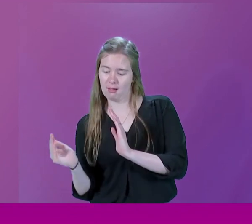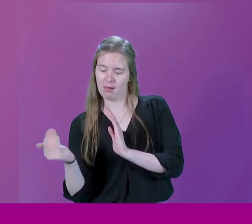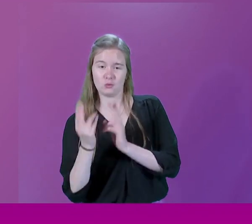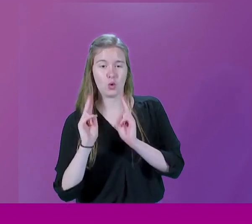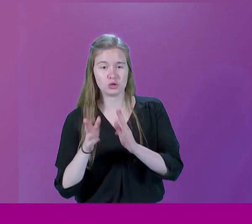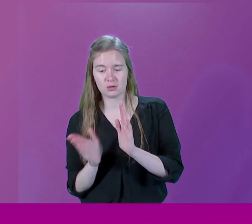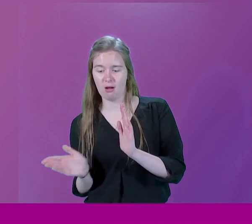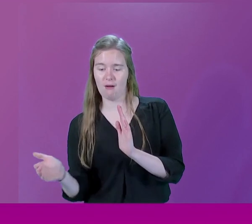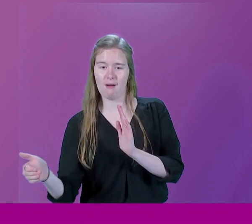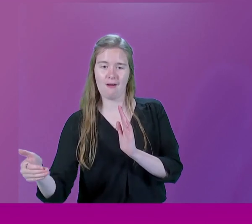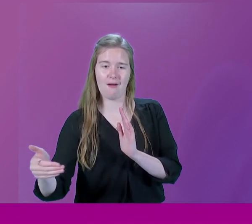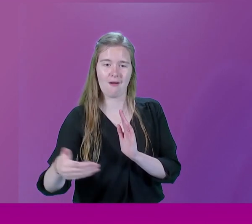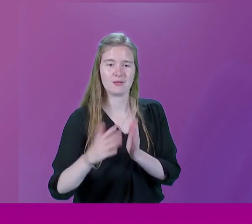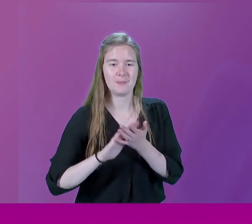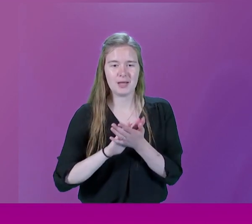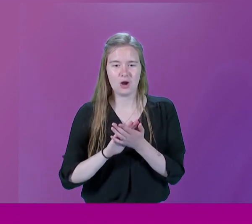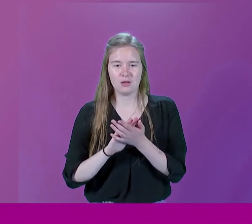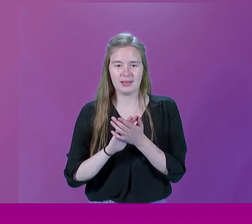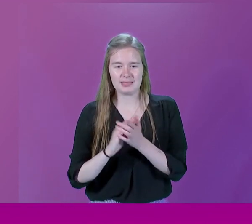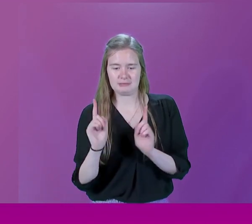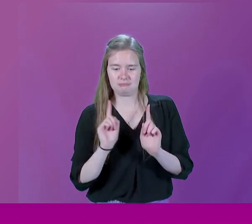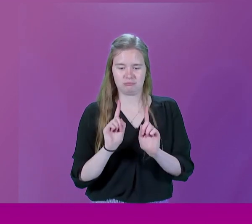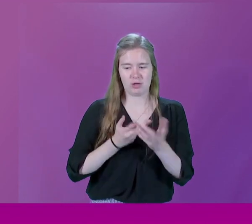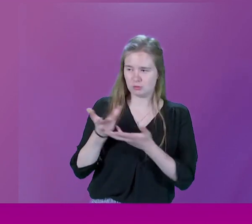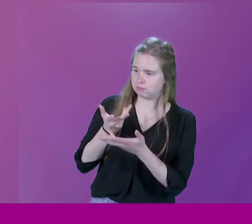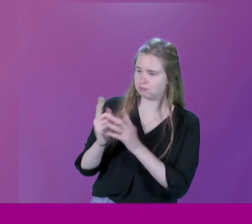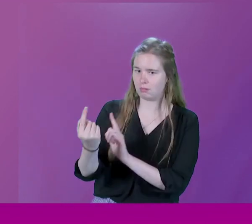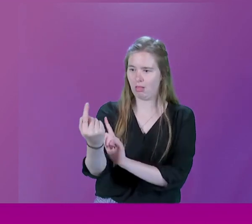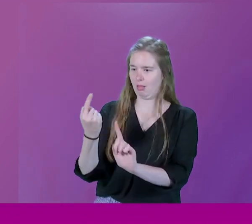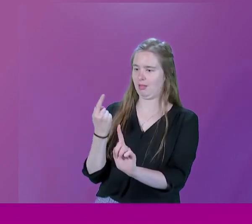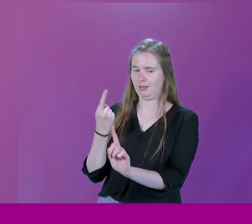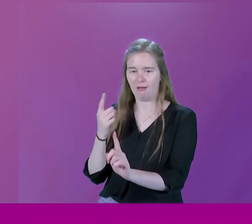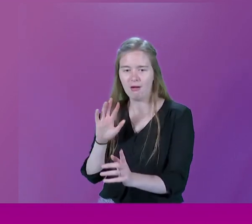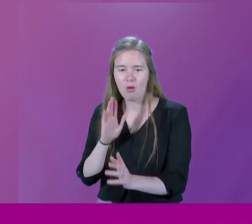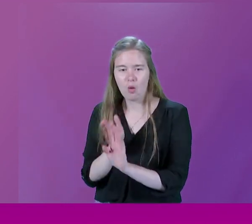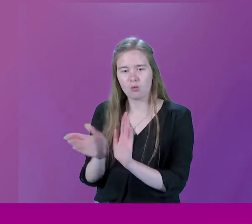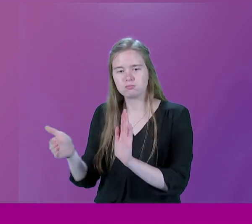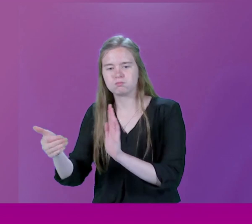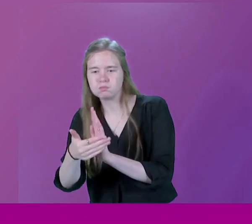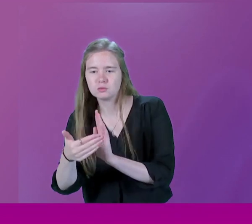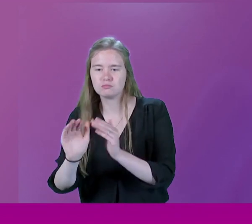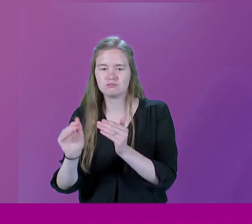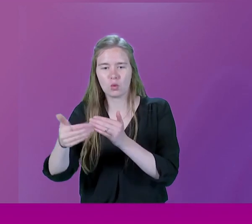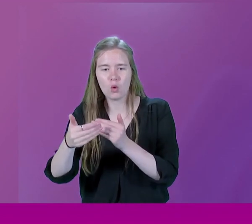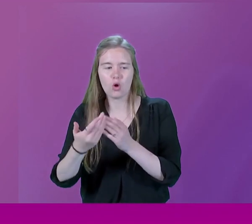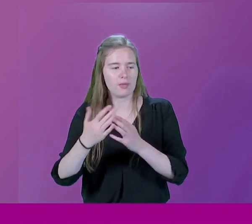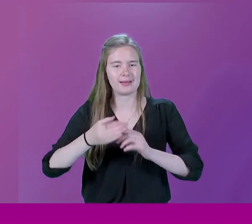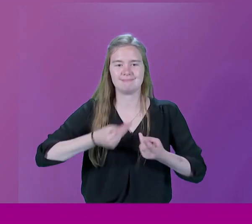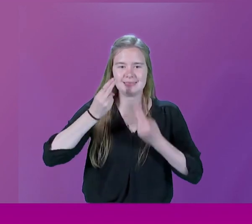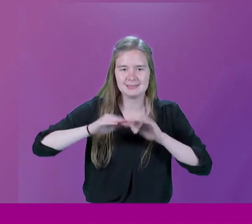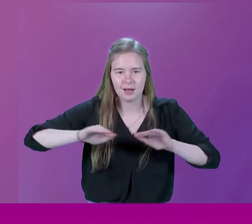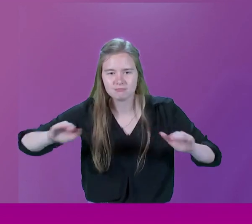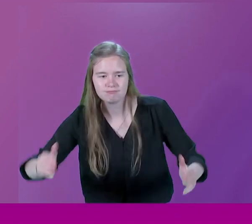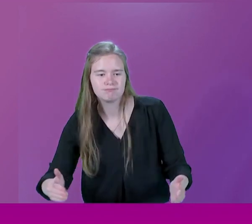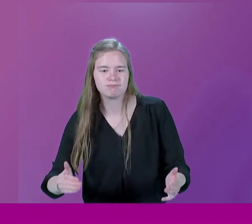corridors, so where you're not suddenly spooked by someone coming round a corner, or the dining areas